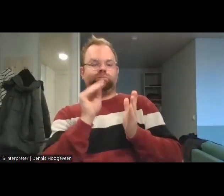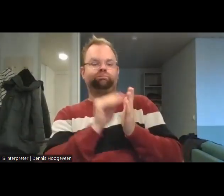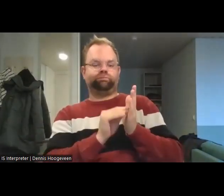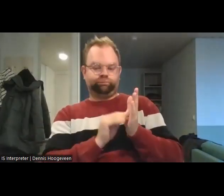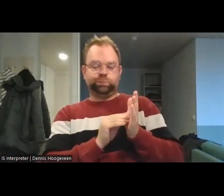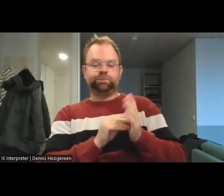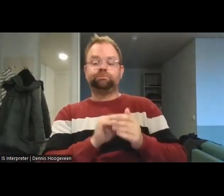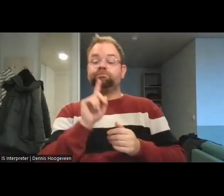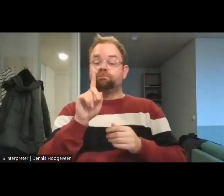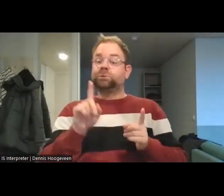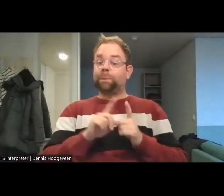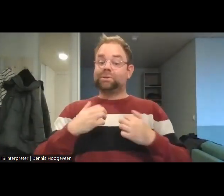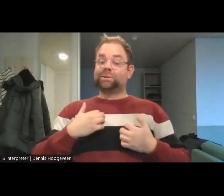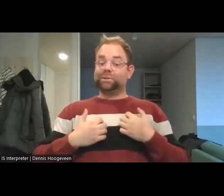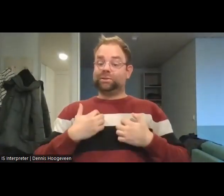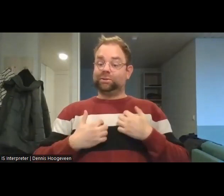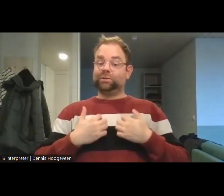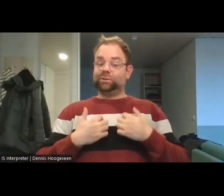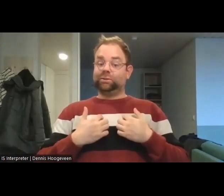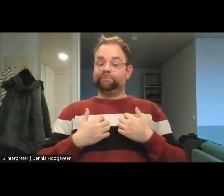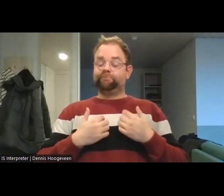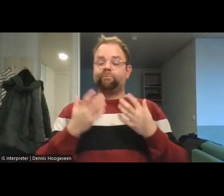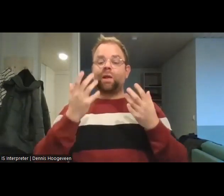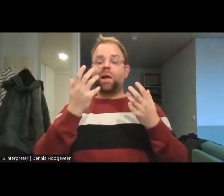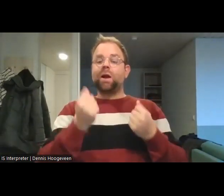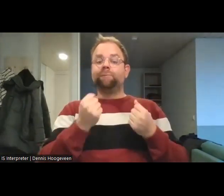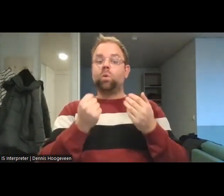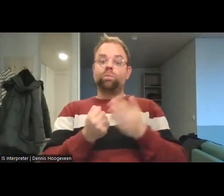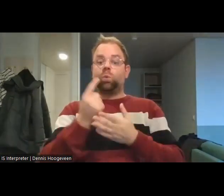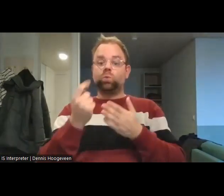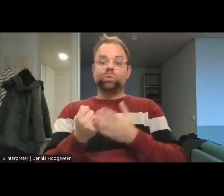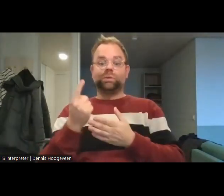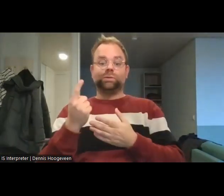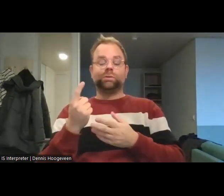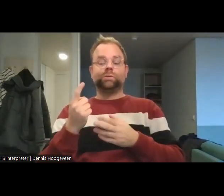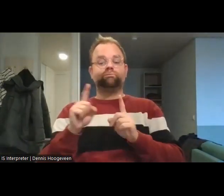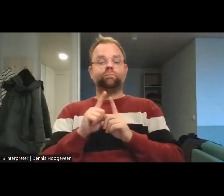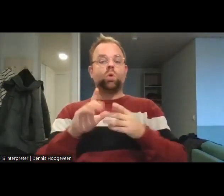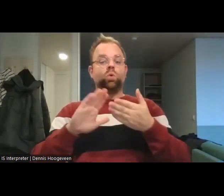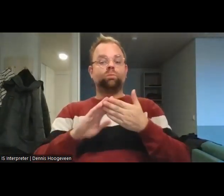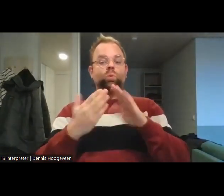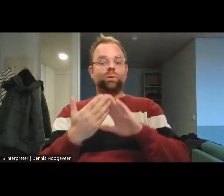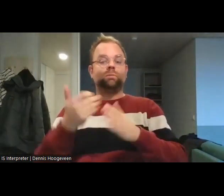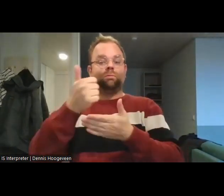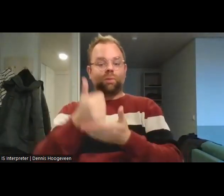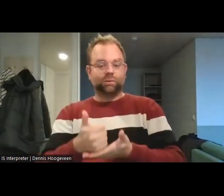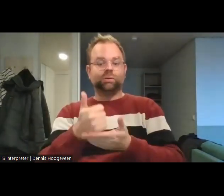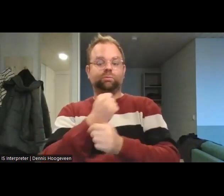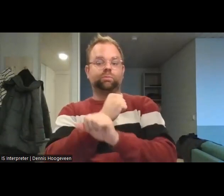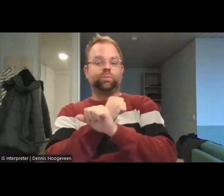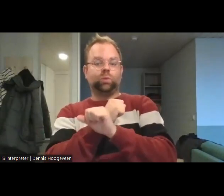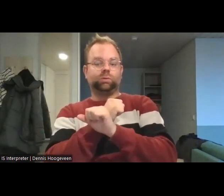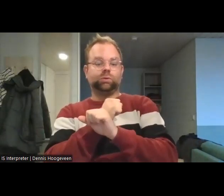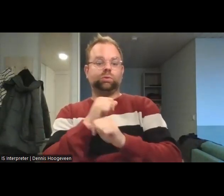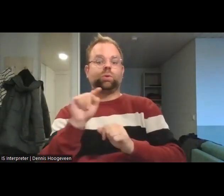is an area that we are working as well as part of our, where we